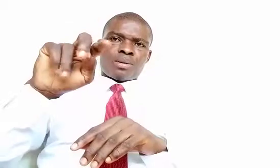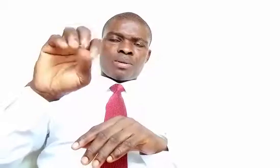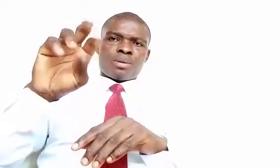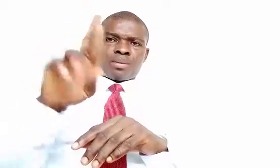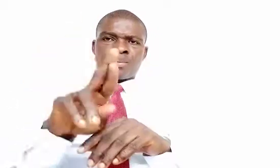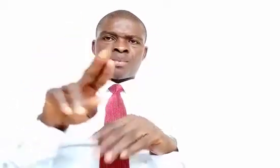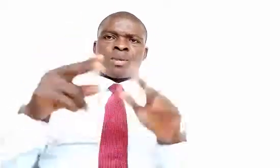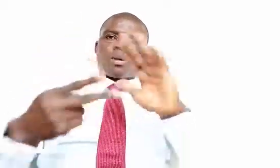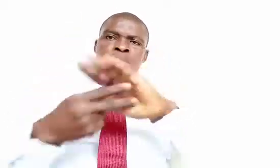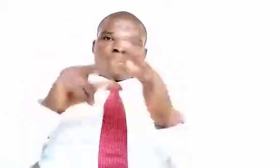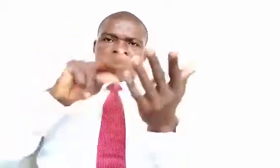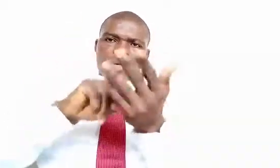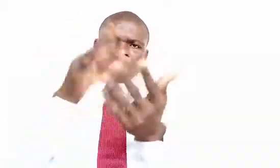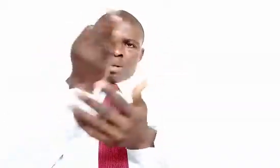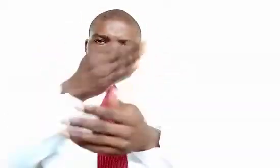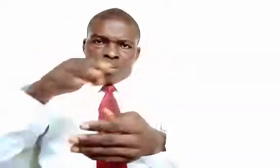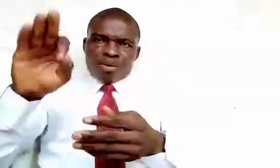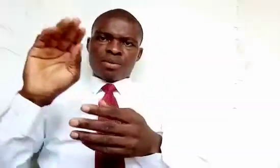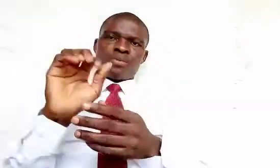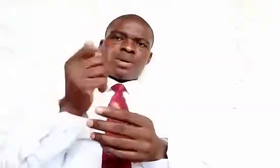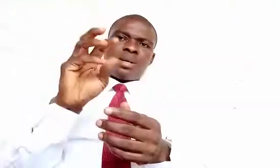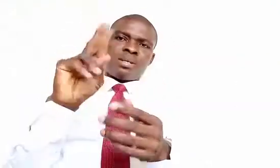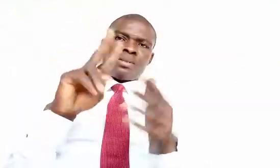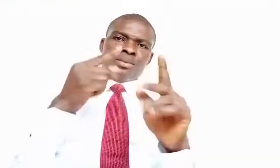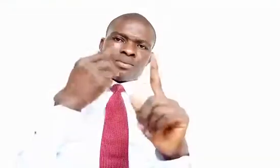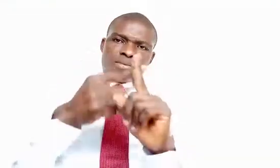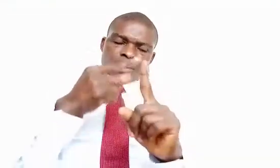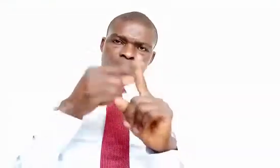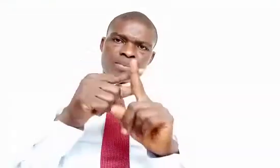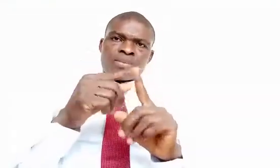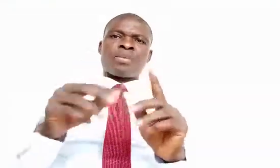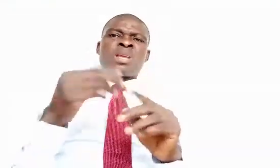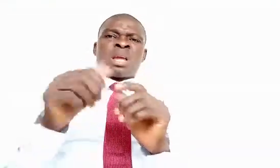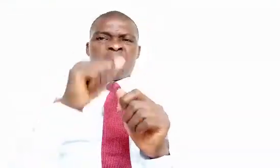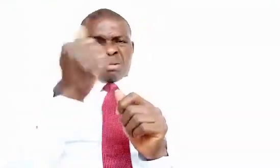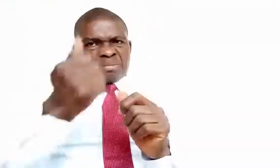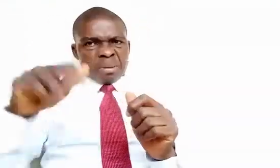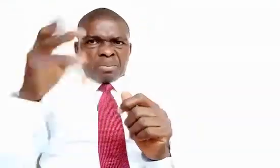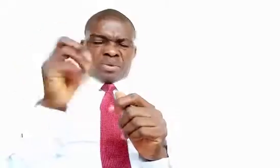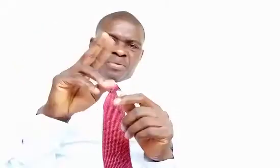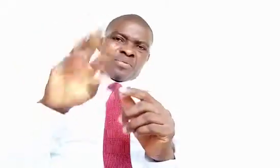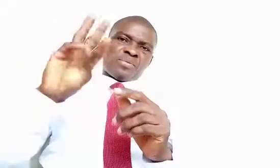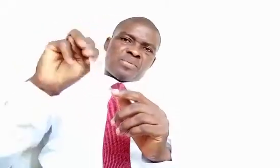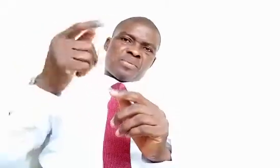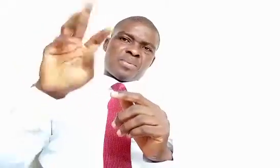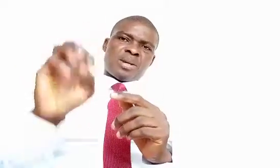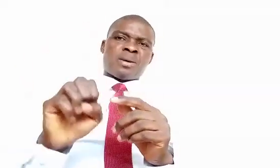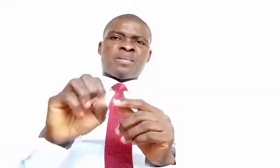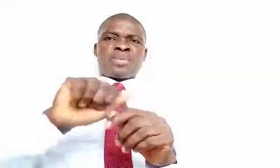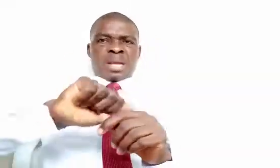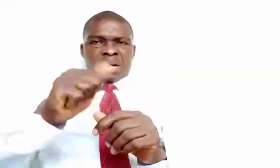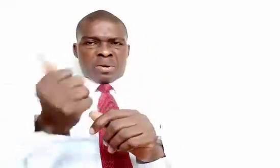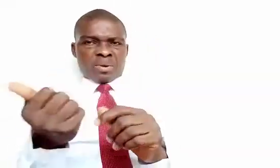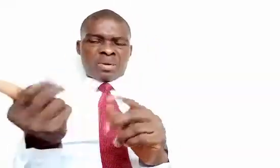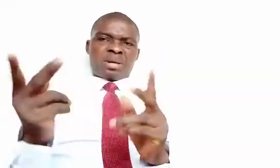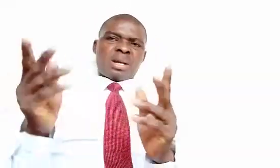meaning of adverbs, and then we have a look at adverbs of manner, another vital fact you need to learn about adverbs of